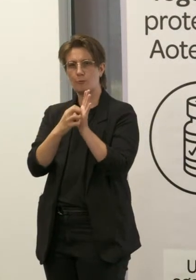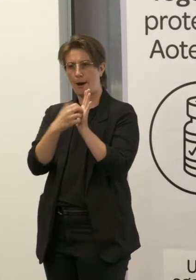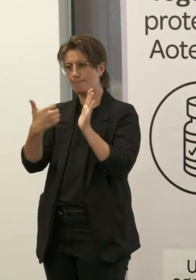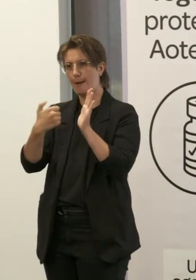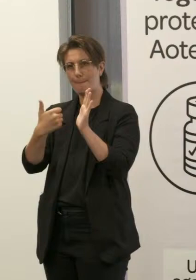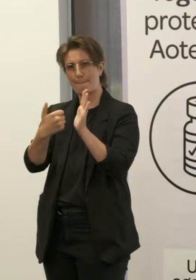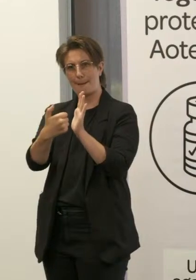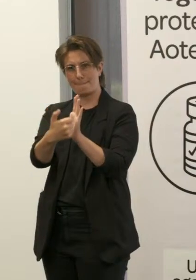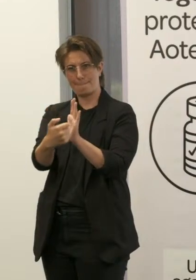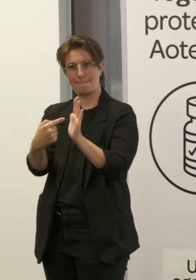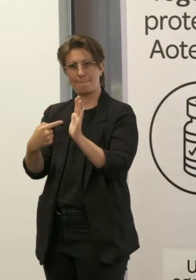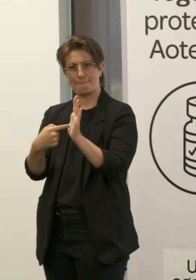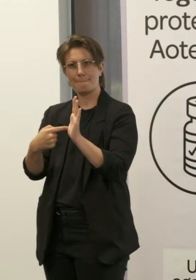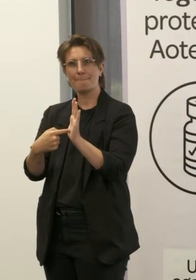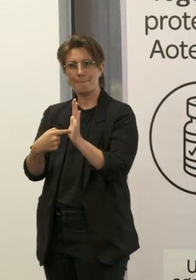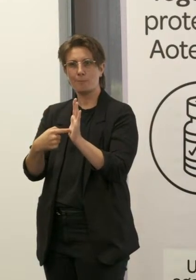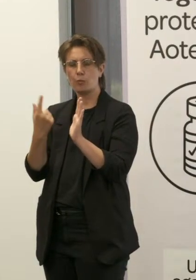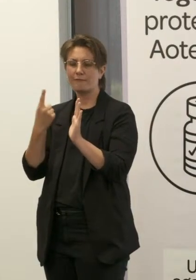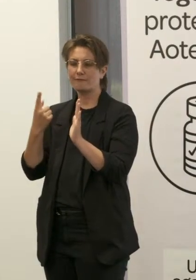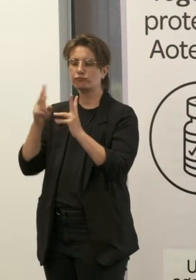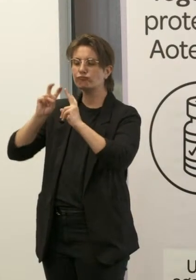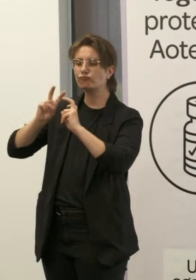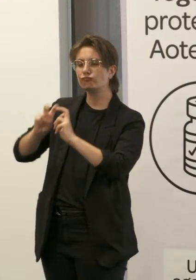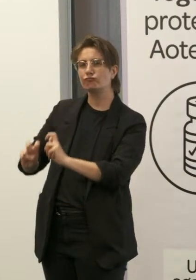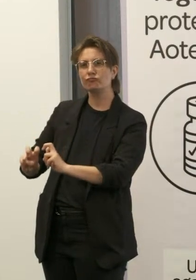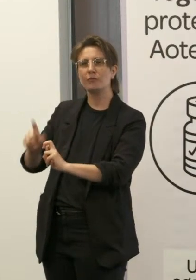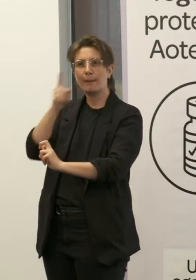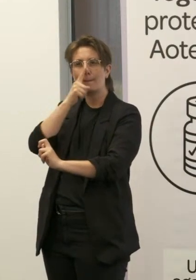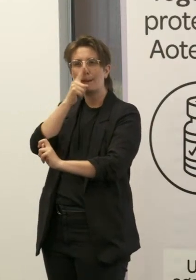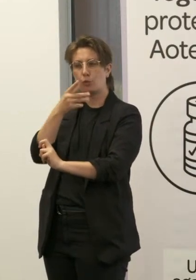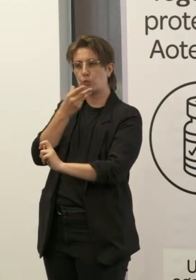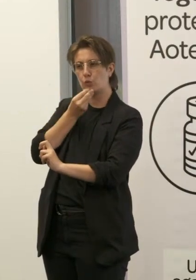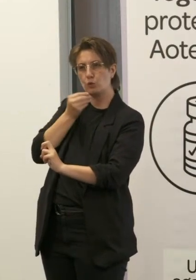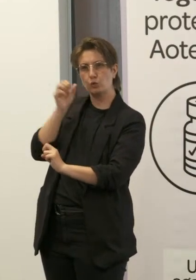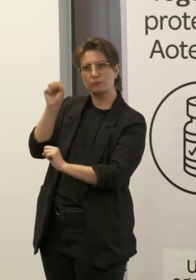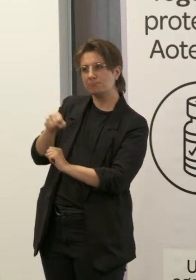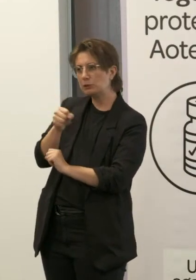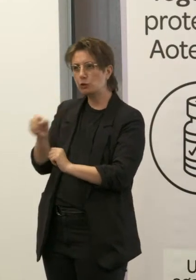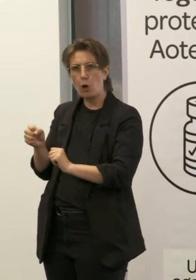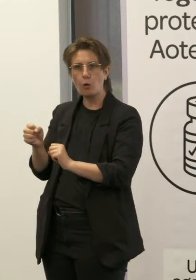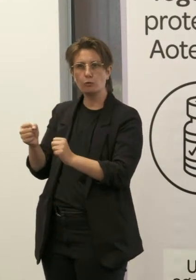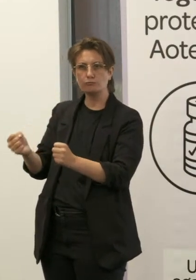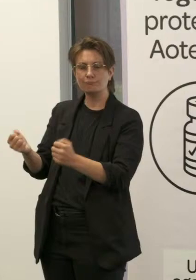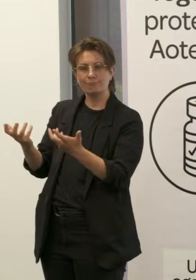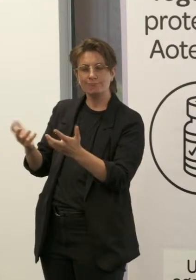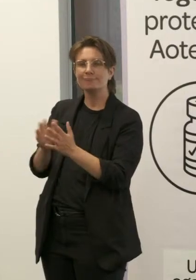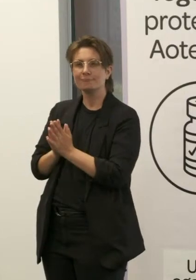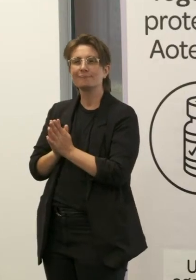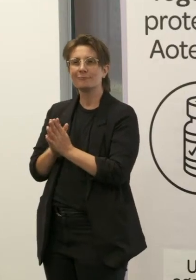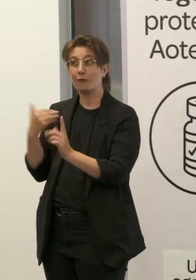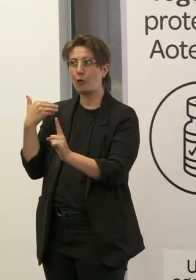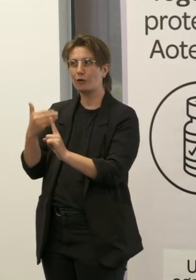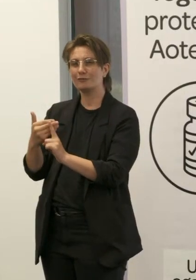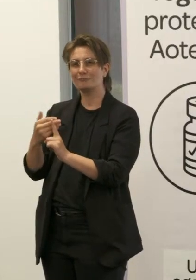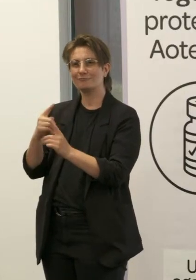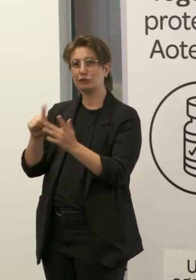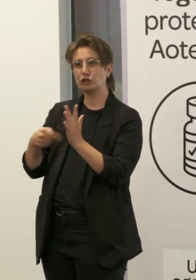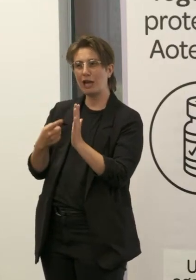notifications over the month from sort of early January to early February, and interestingly, and here's some numbers for you,